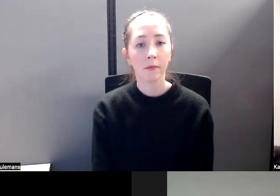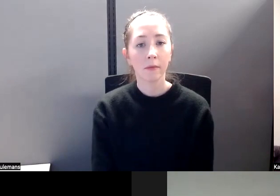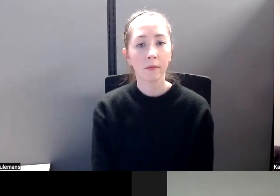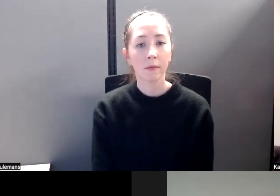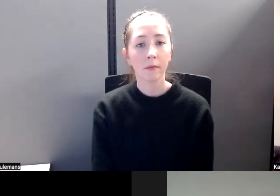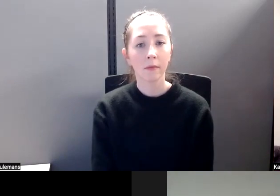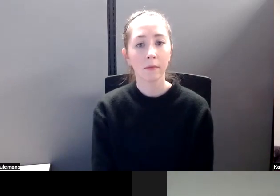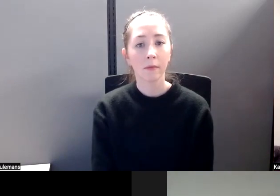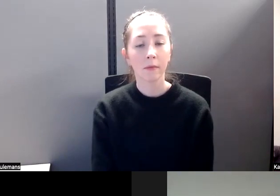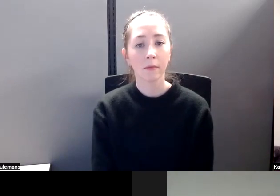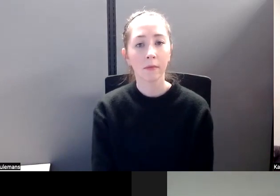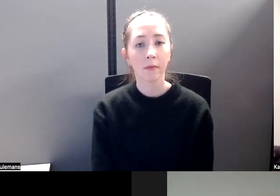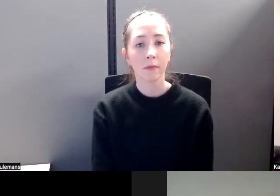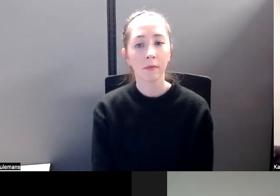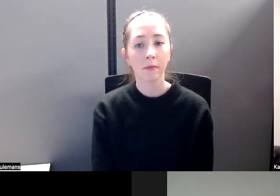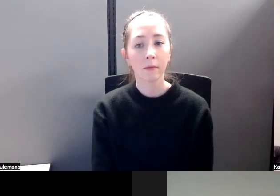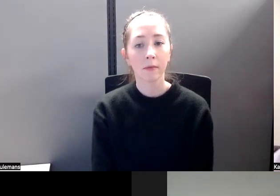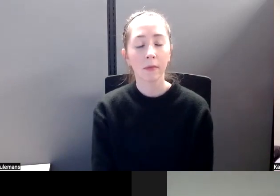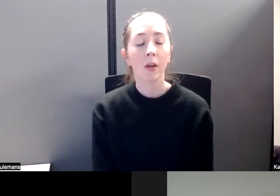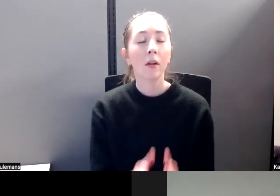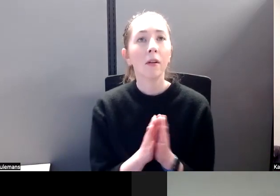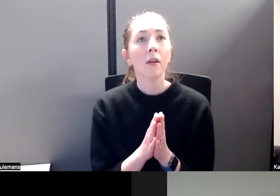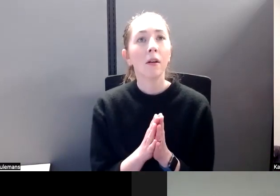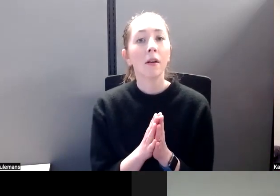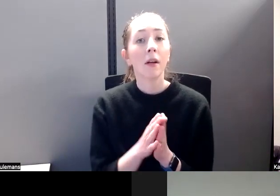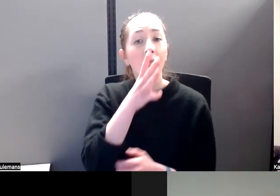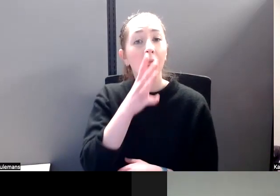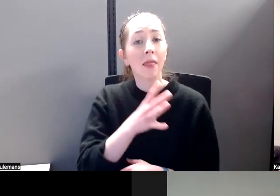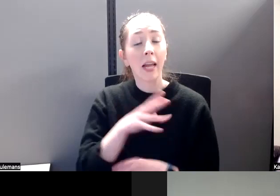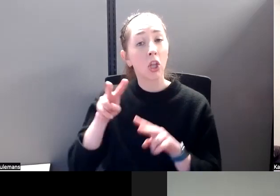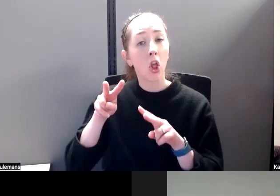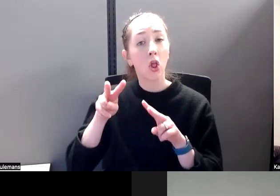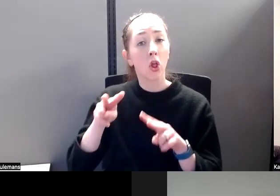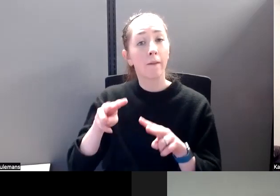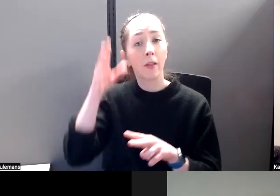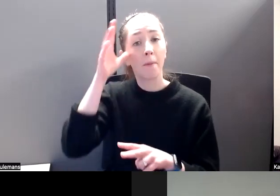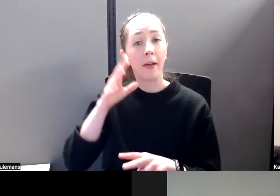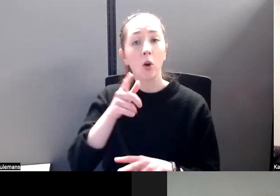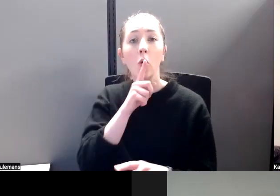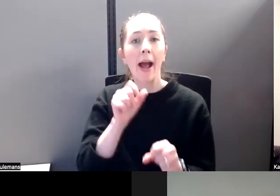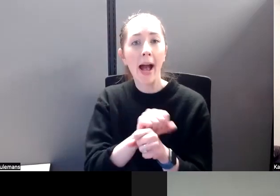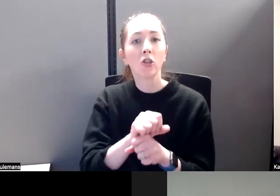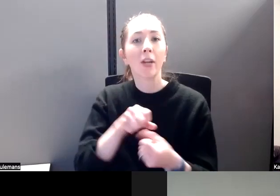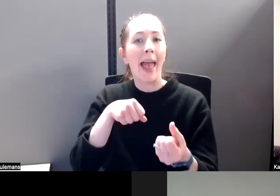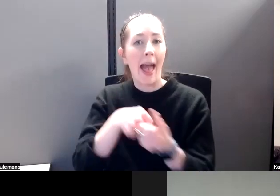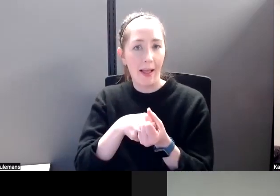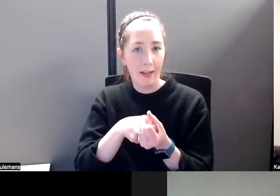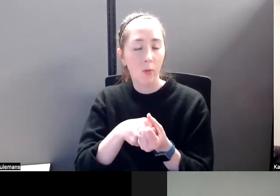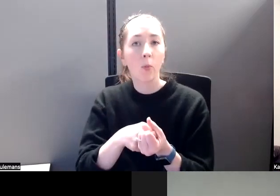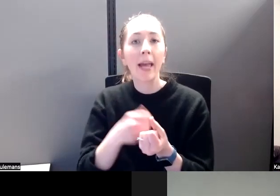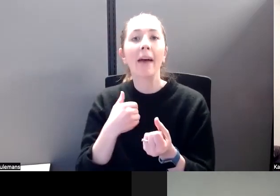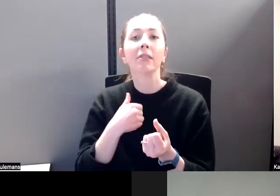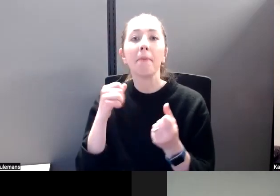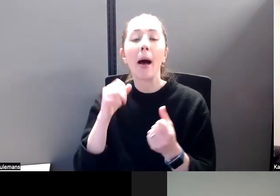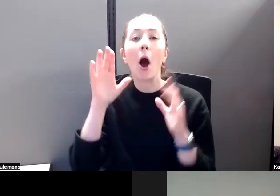on the bandwagon. And you know, ladies, look for the men that are real allies, because we have some amazing allies. We have